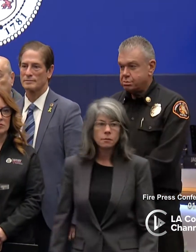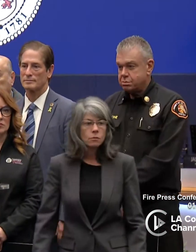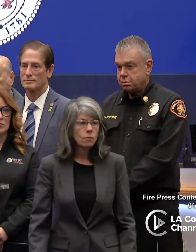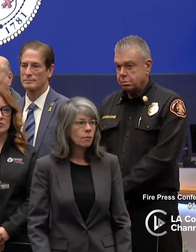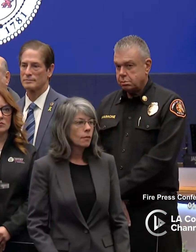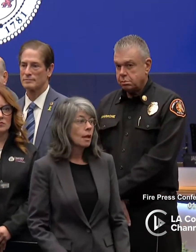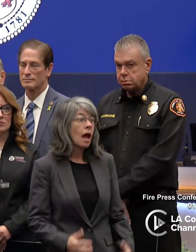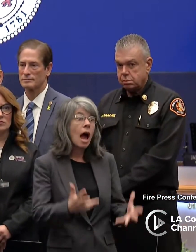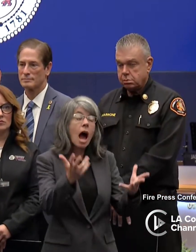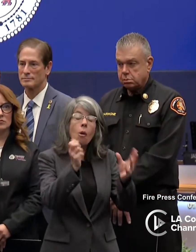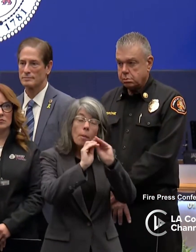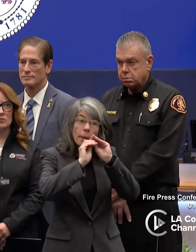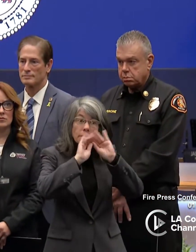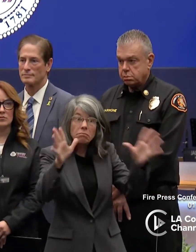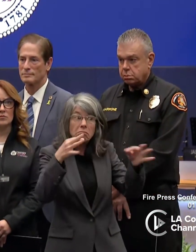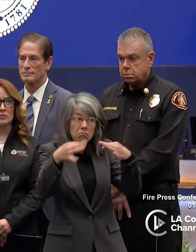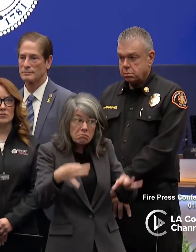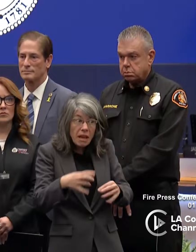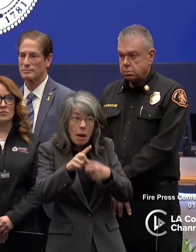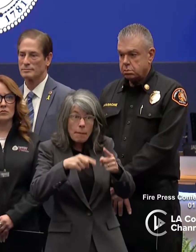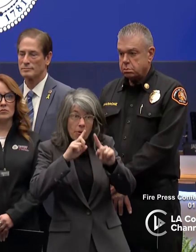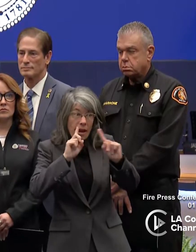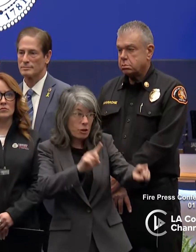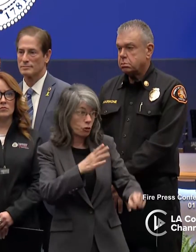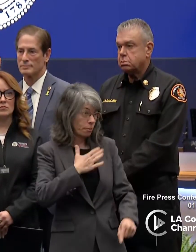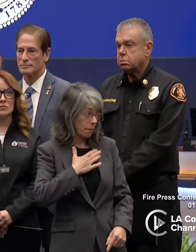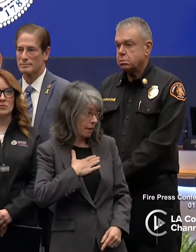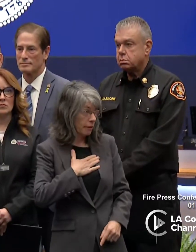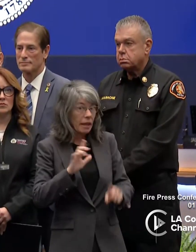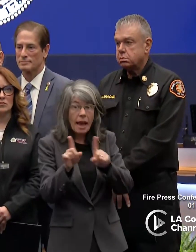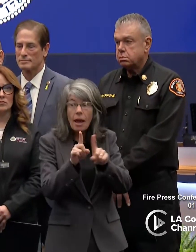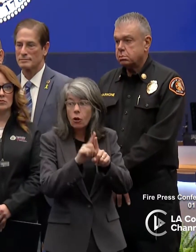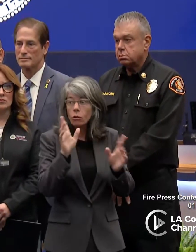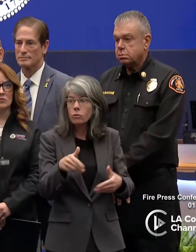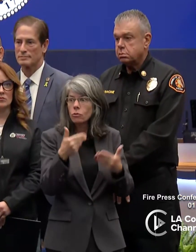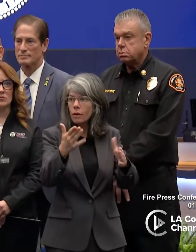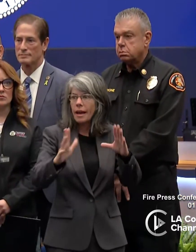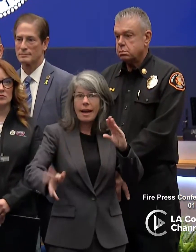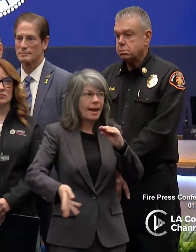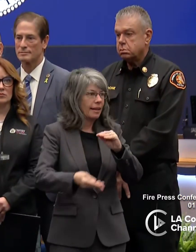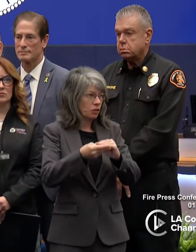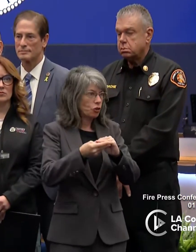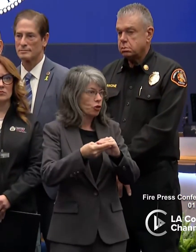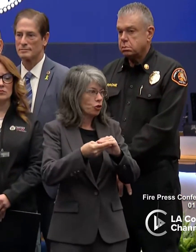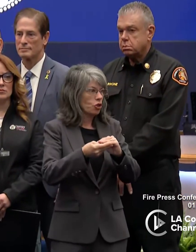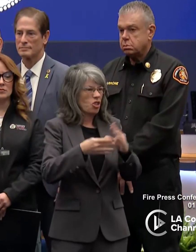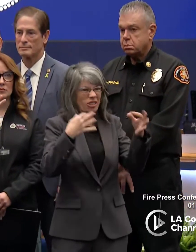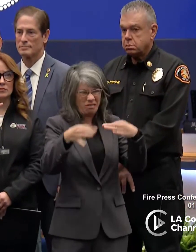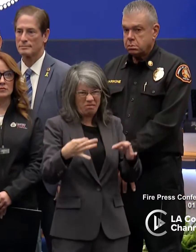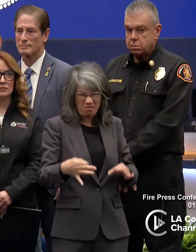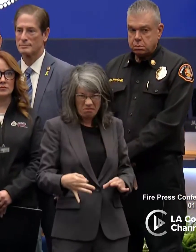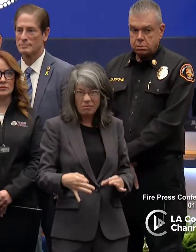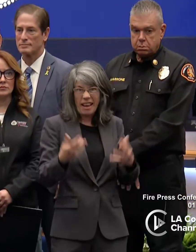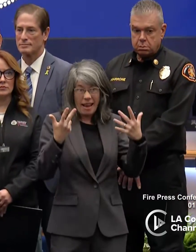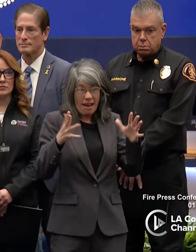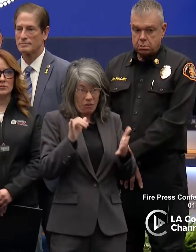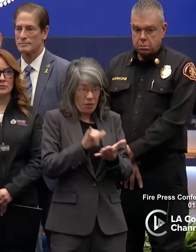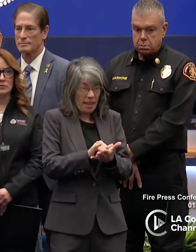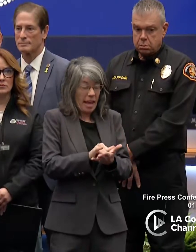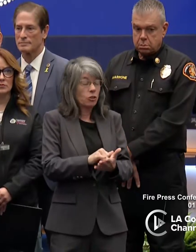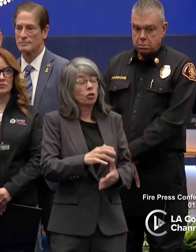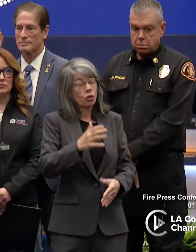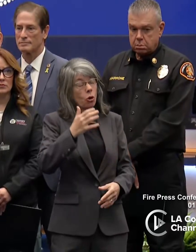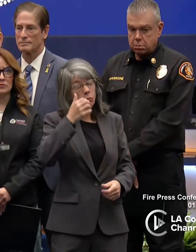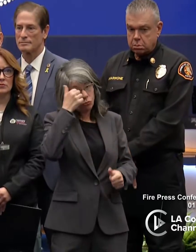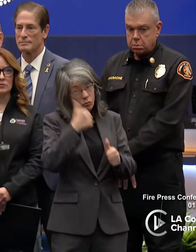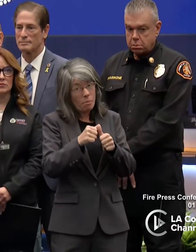I want to be very, very clear in this answer. So, and also offer additional details after. So being very